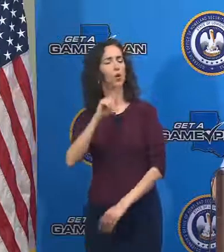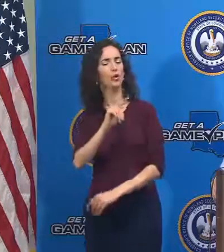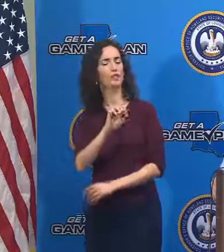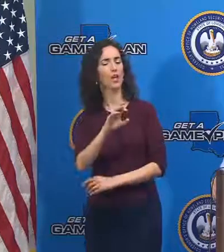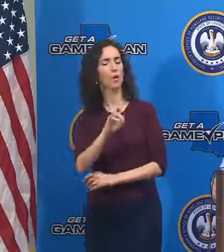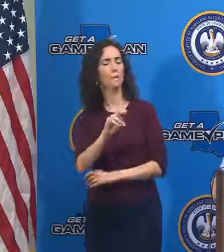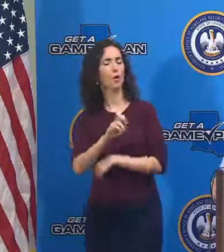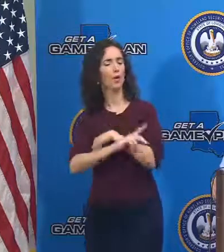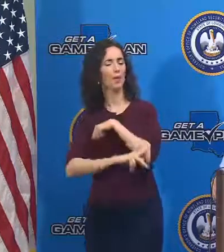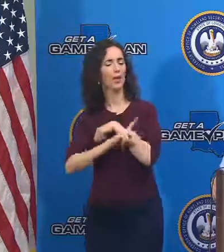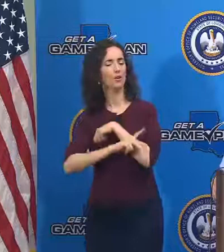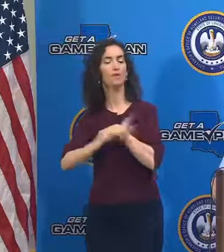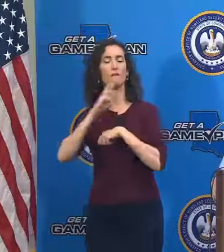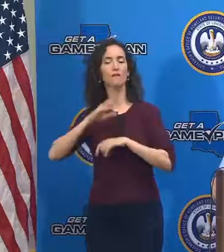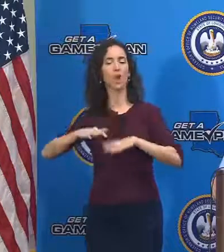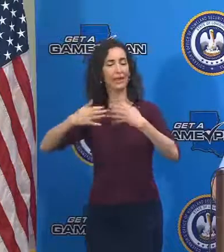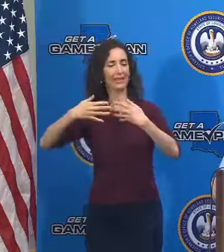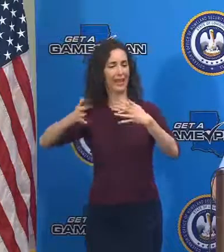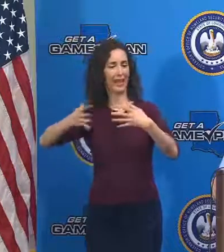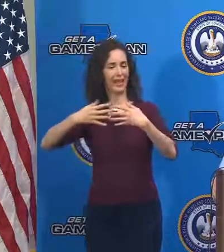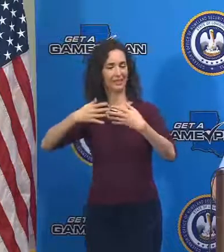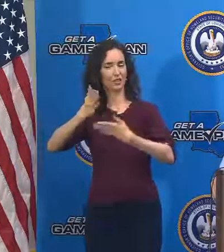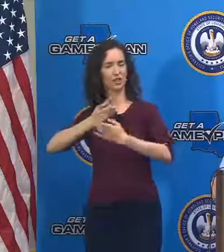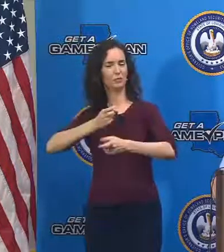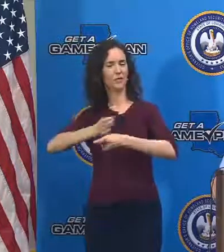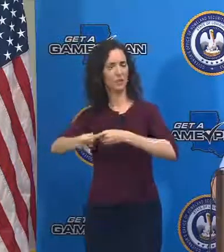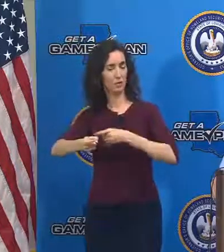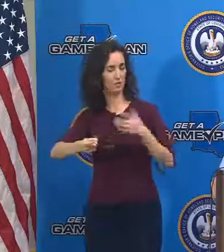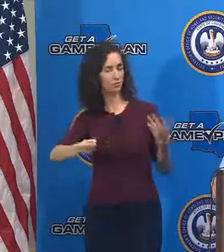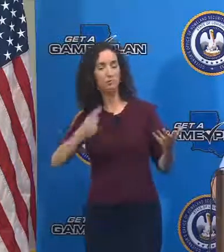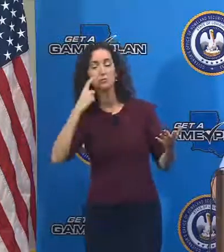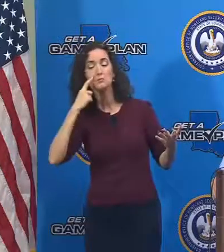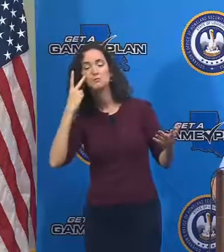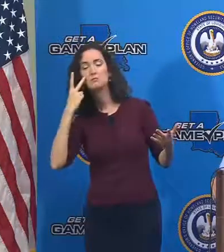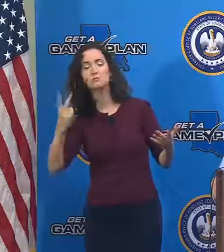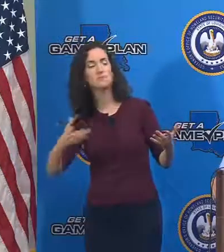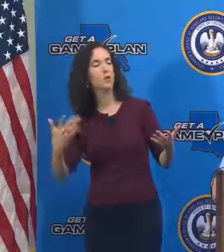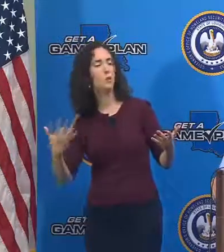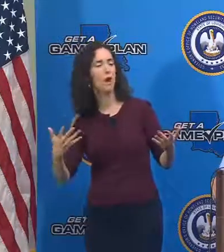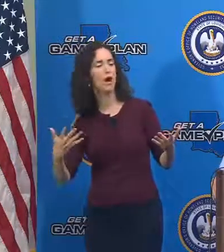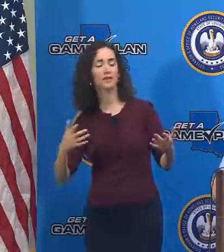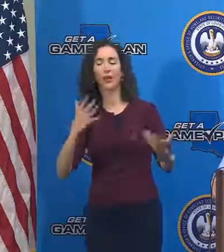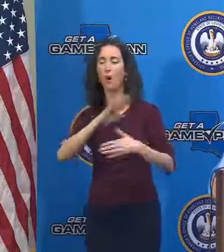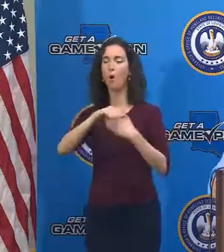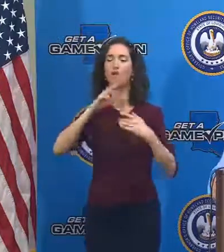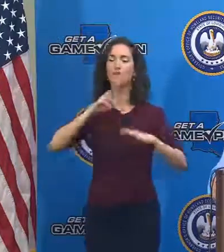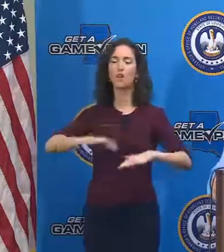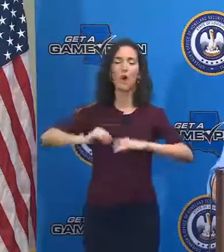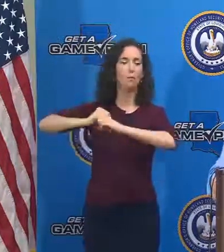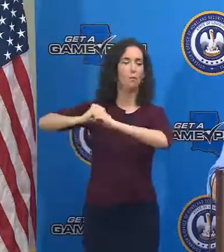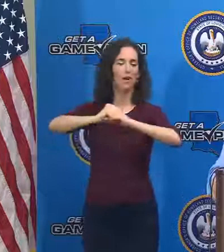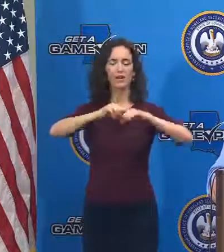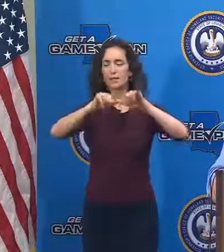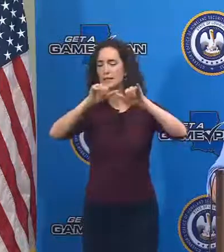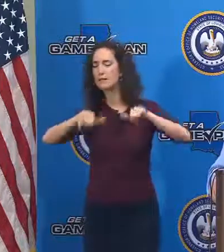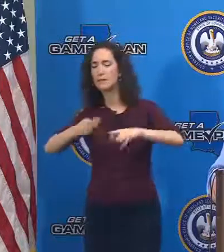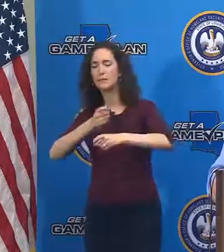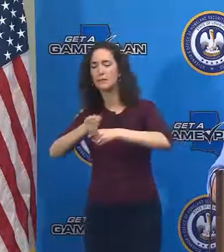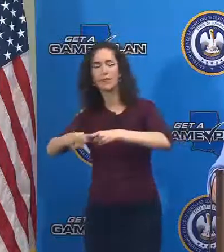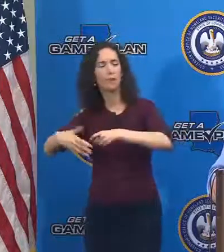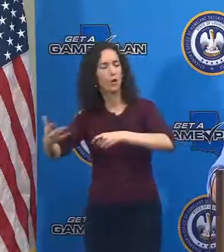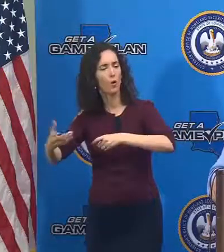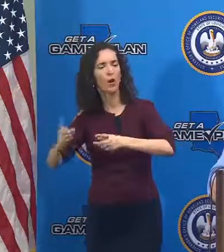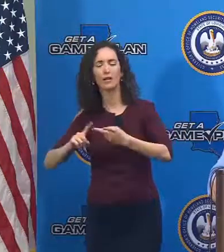Parish. Can you talk at all about what kind of damage you've seen to the whole flood protection Oh. system and what's being done to make